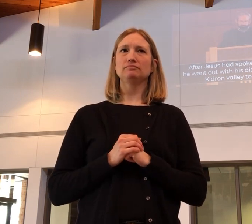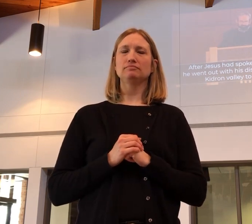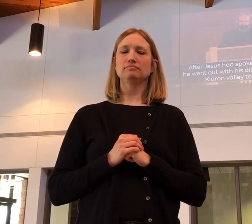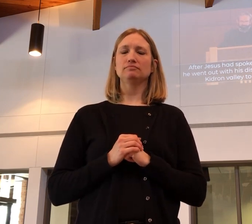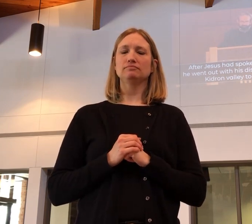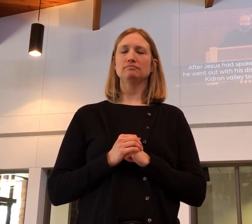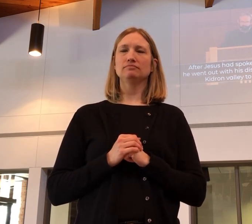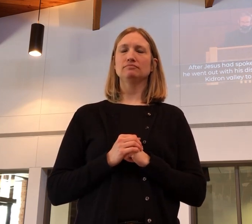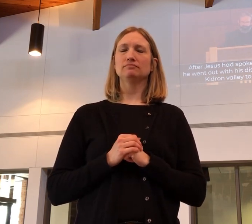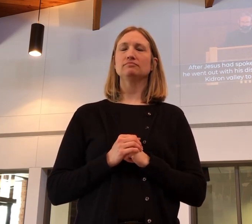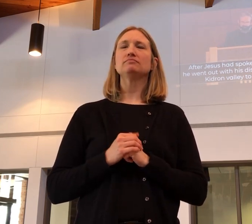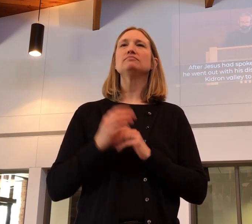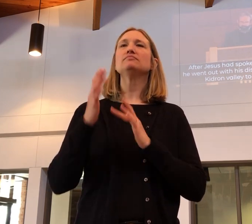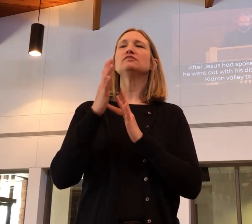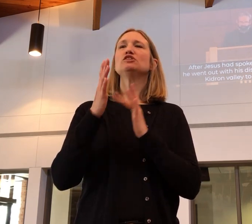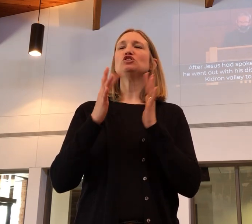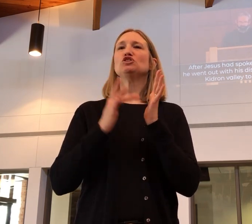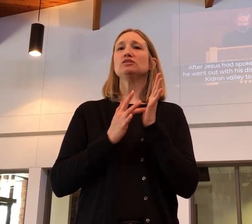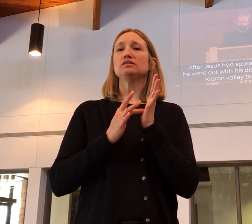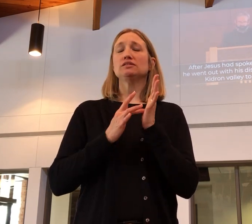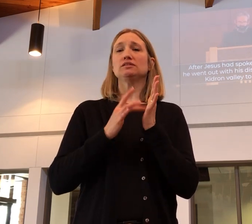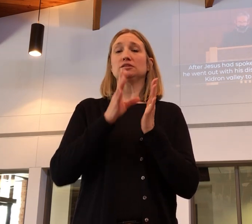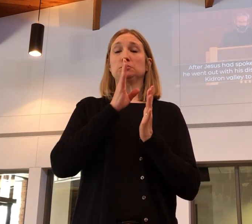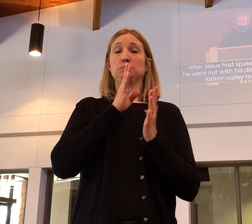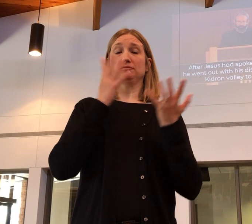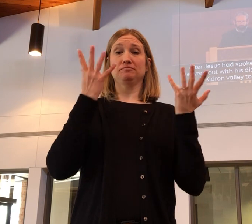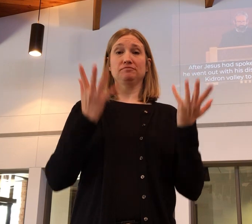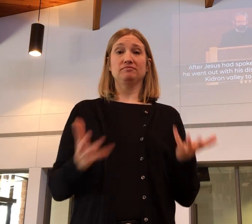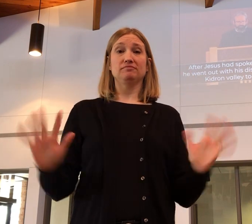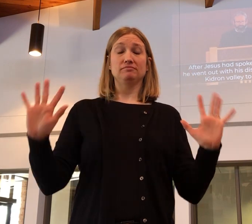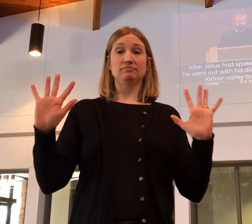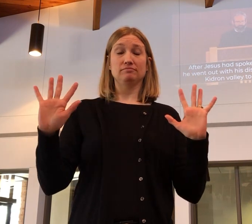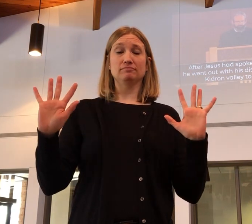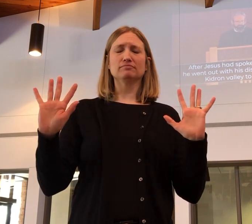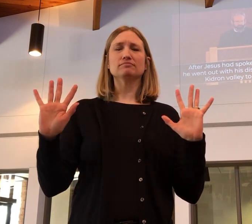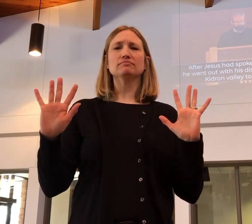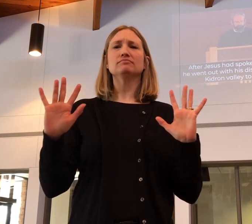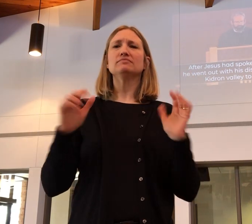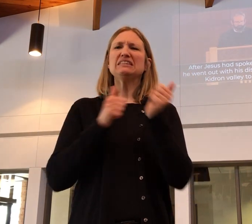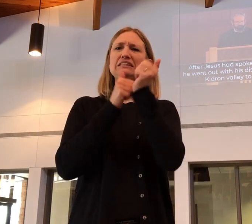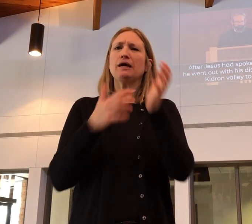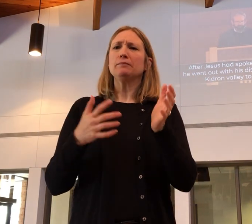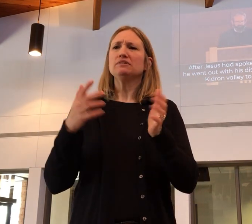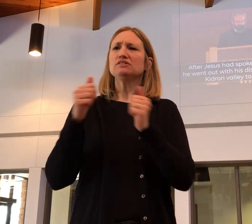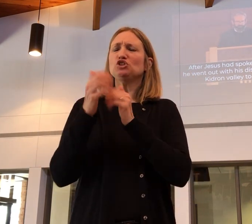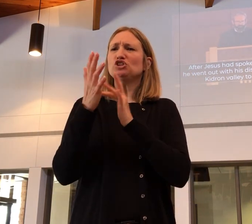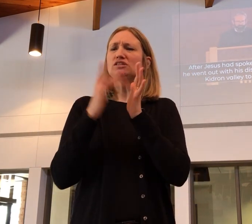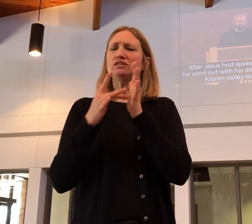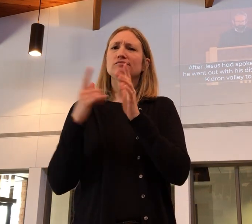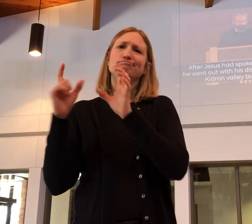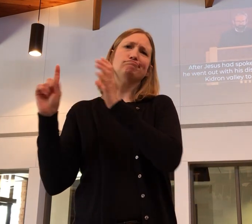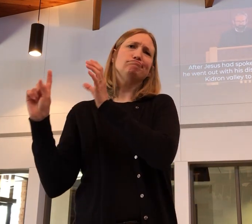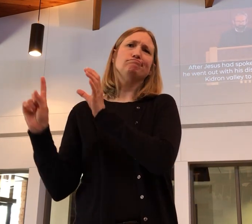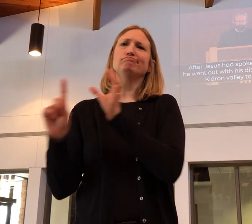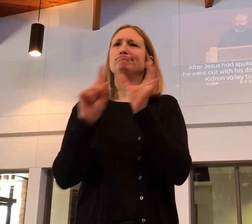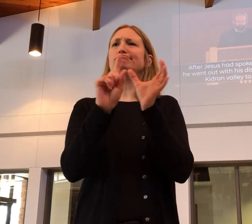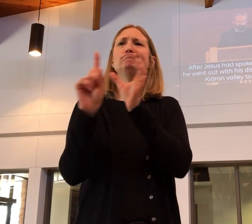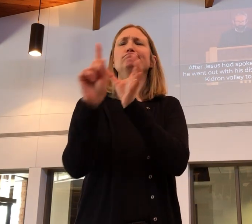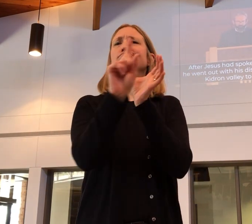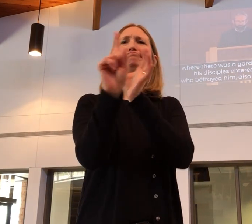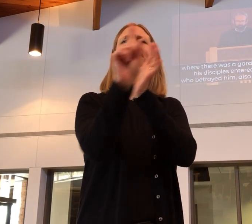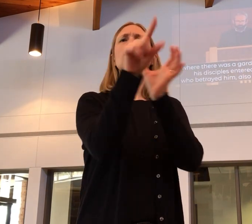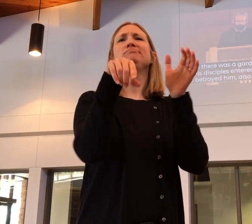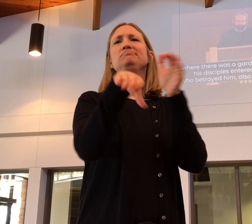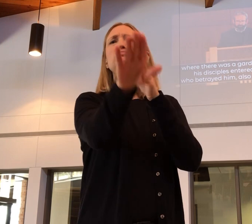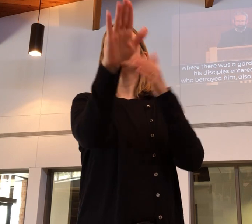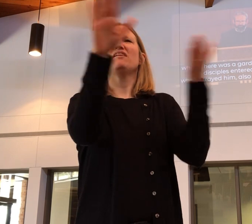After Jesus had spoken these words, he went out with his disciples across the Kidron Valley